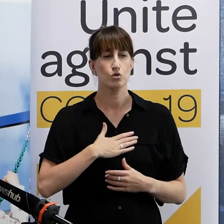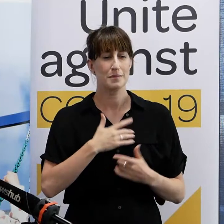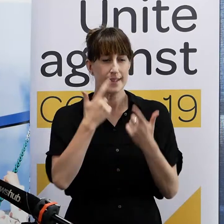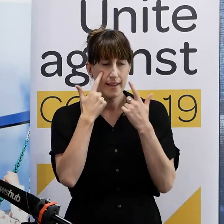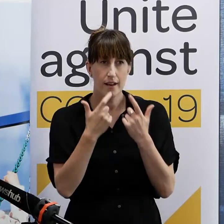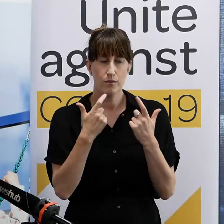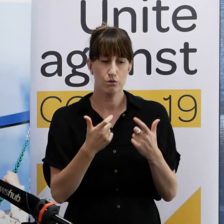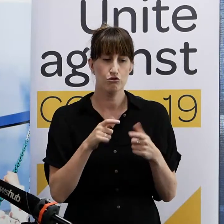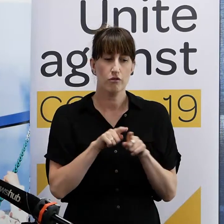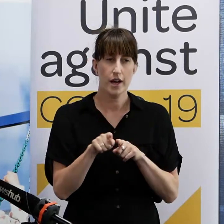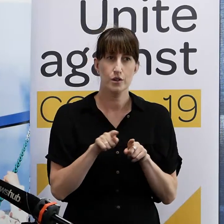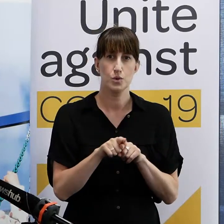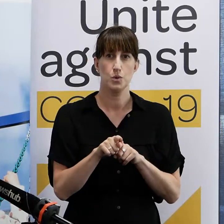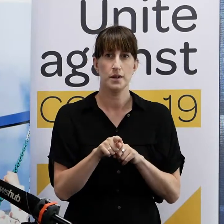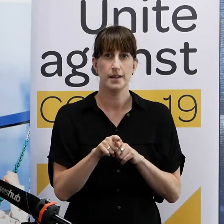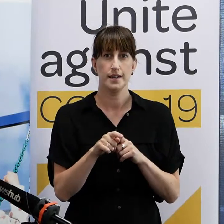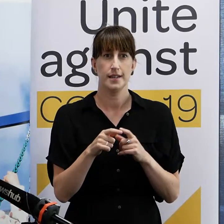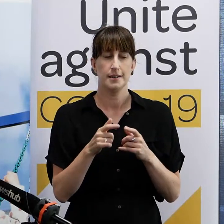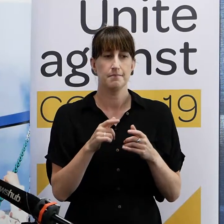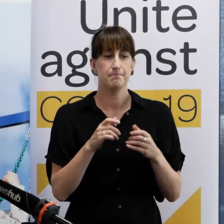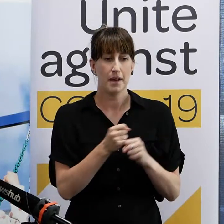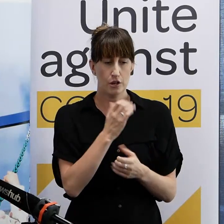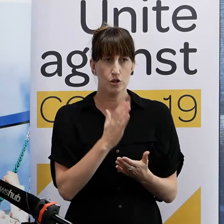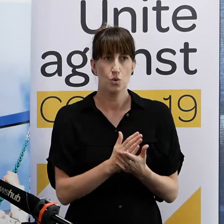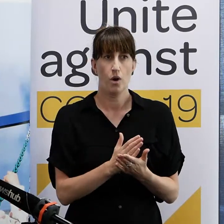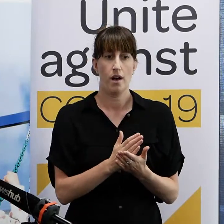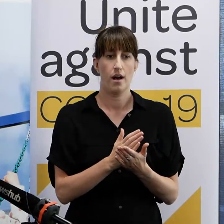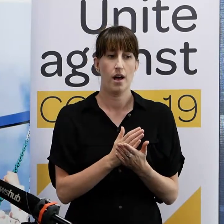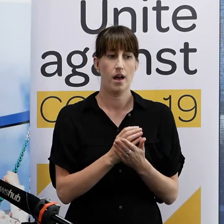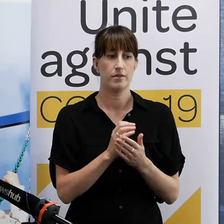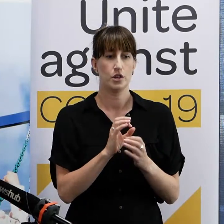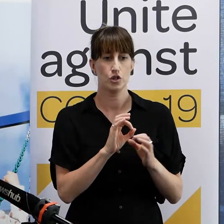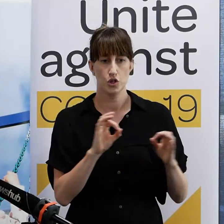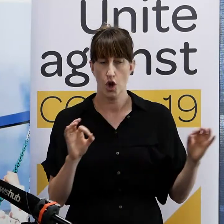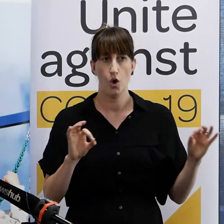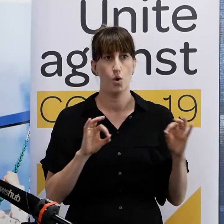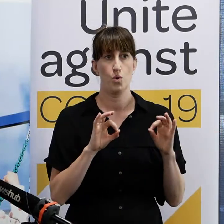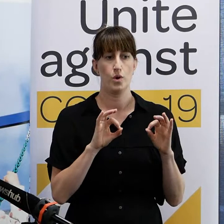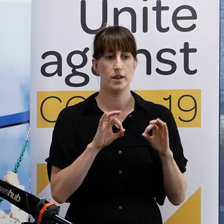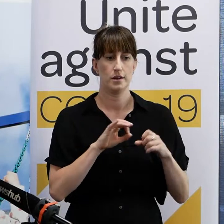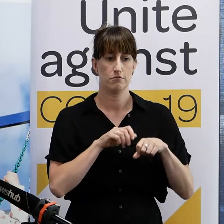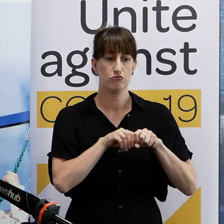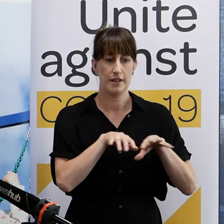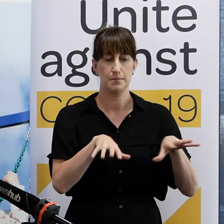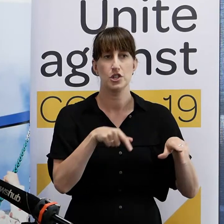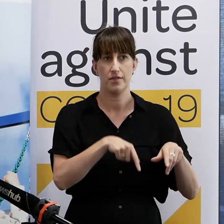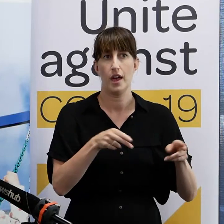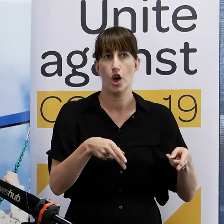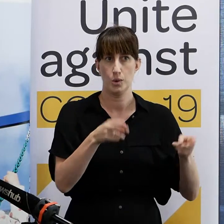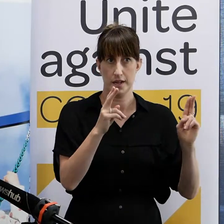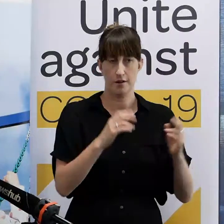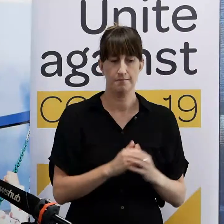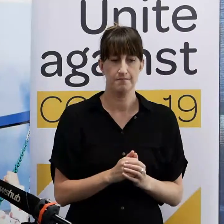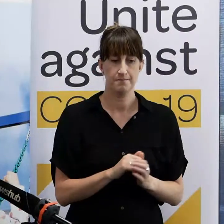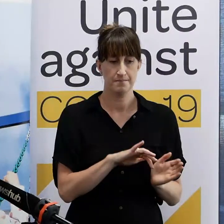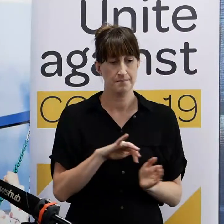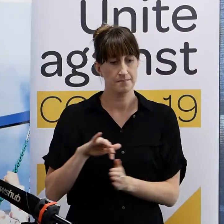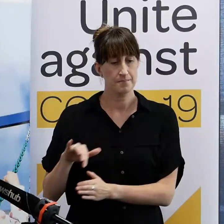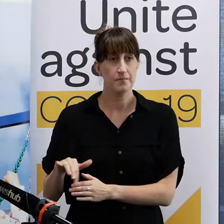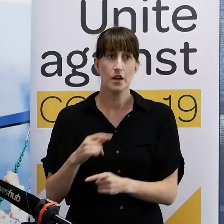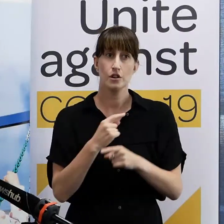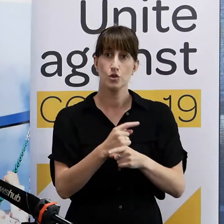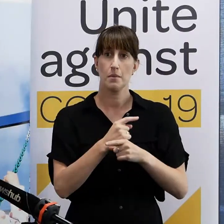precautionary in our follow-up of the possibility of in-facility transmission. Quick update on our vaccine rollout.